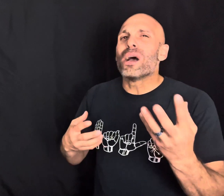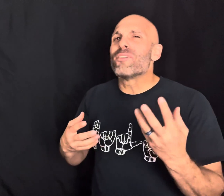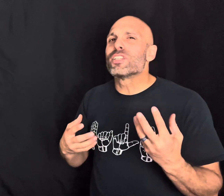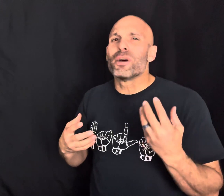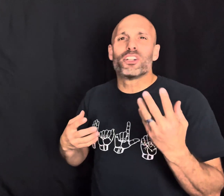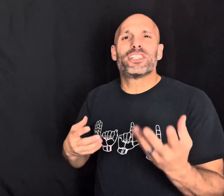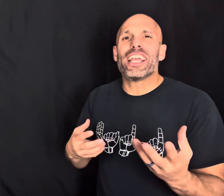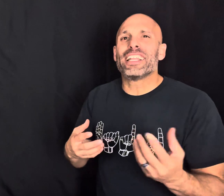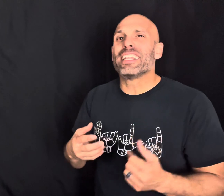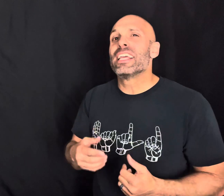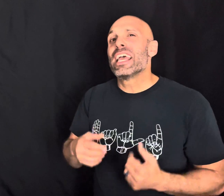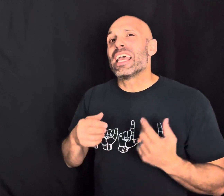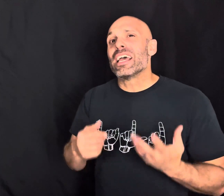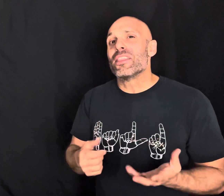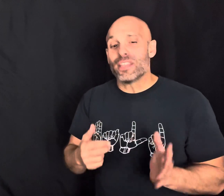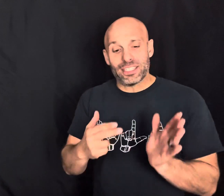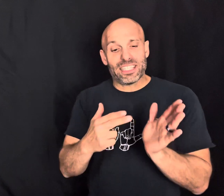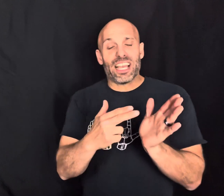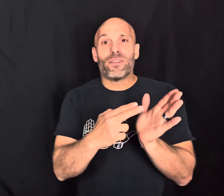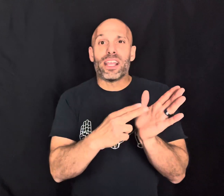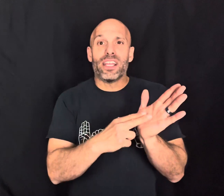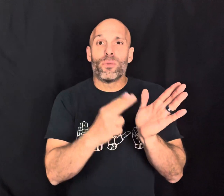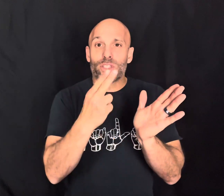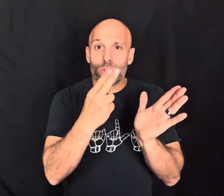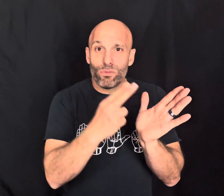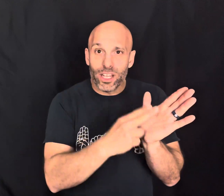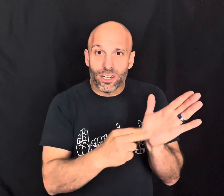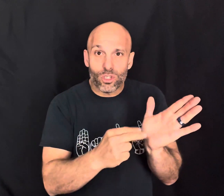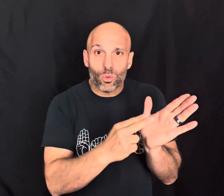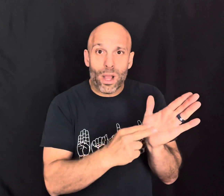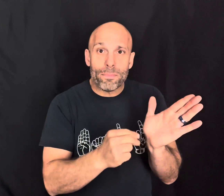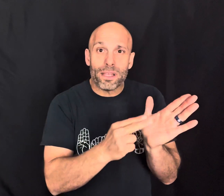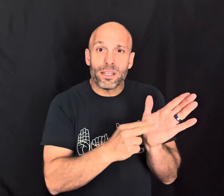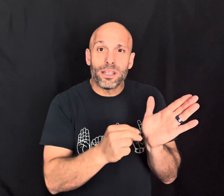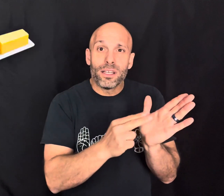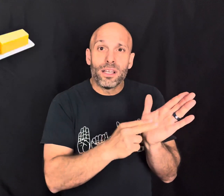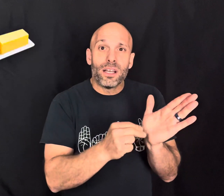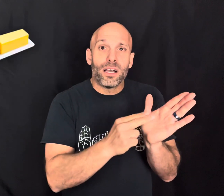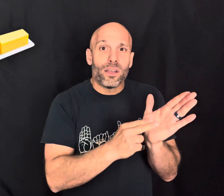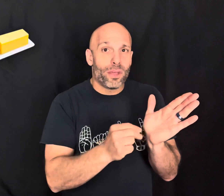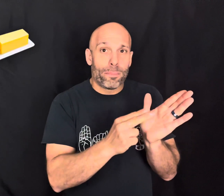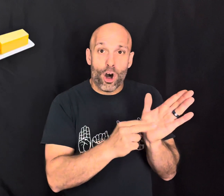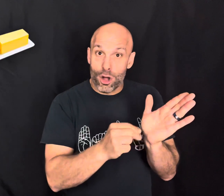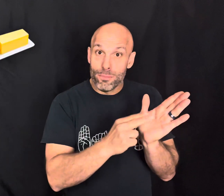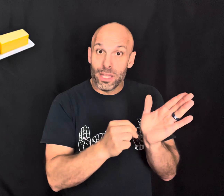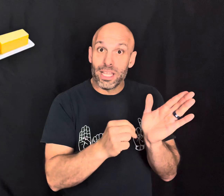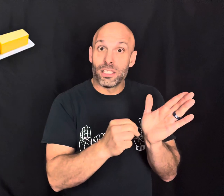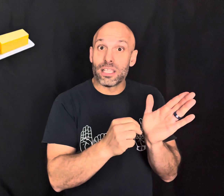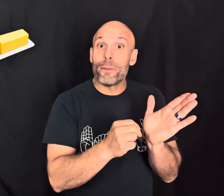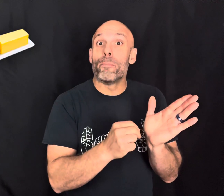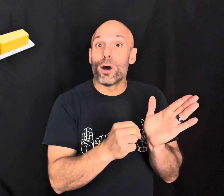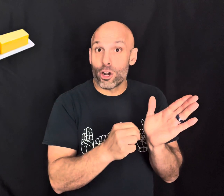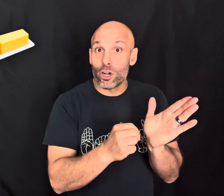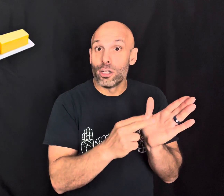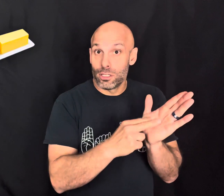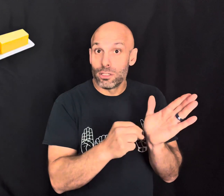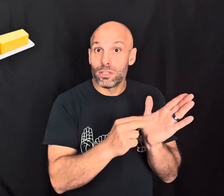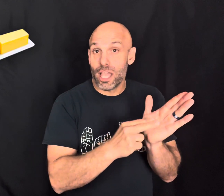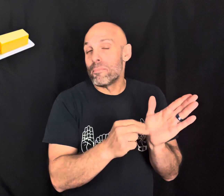some understanding, this sign right here with two fingers swiping the palm is the sign butter. Okay, butter,